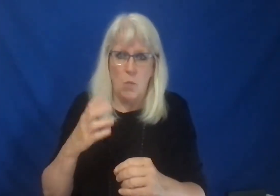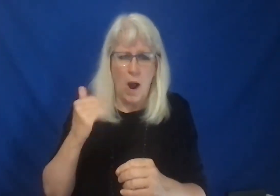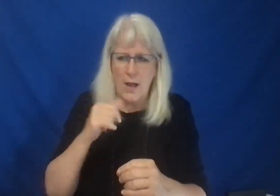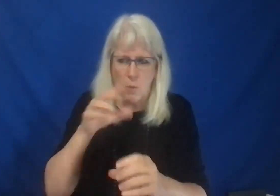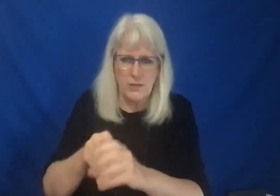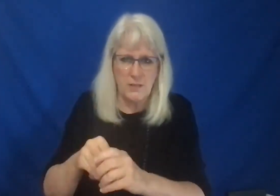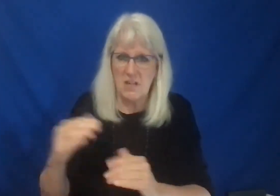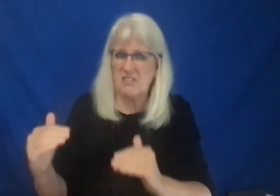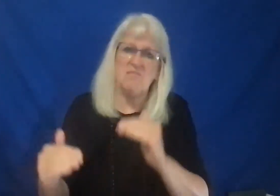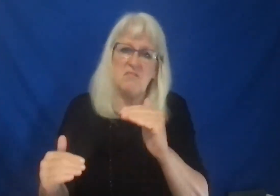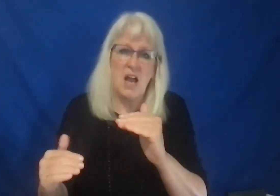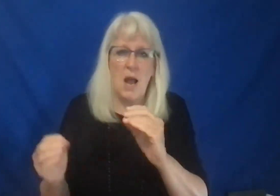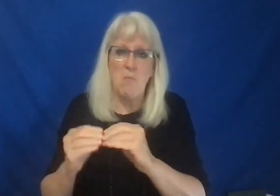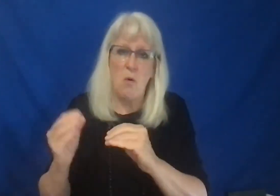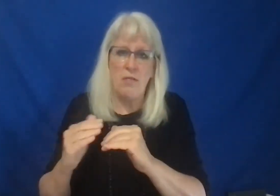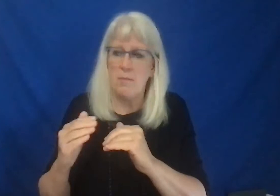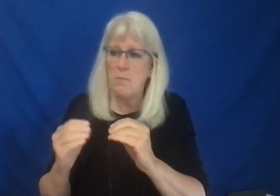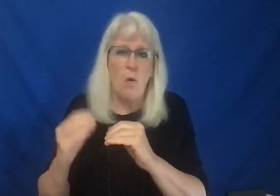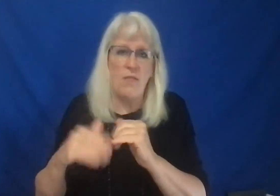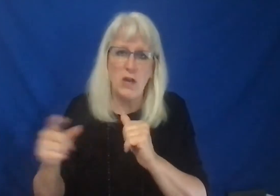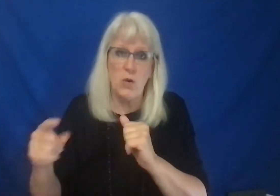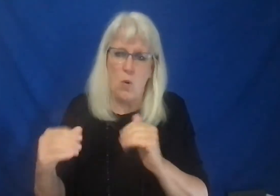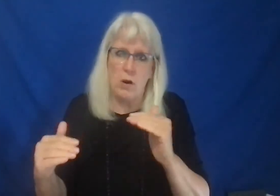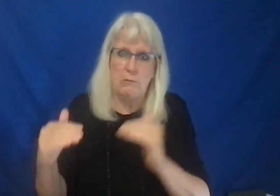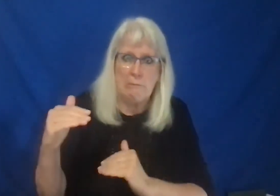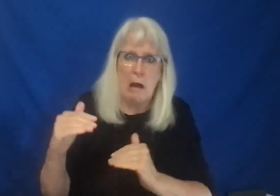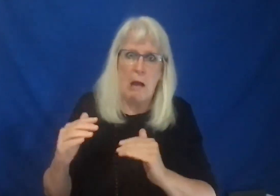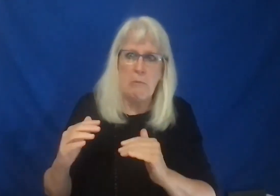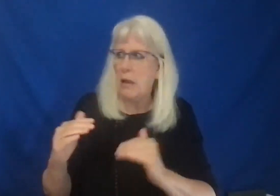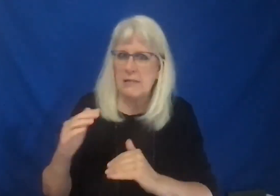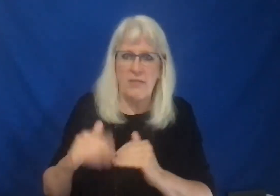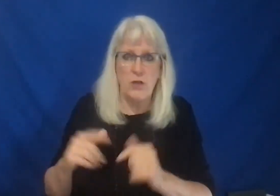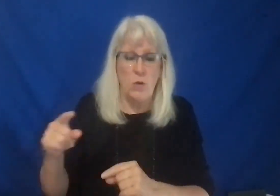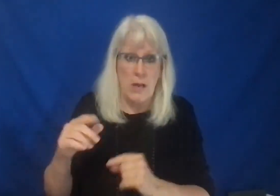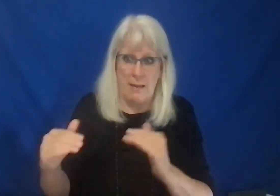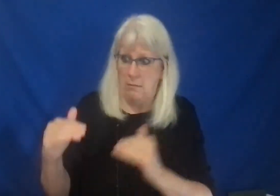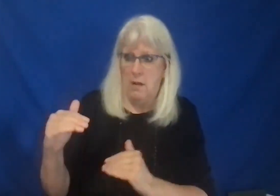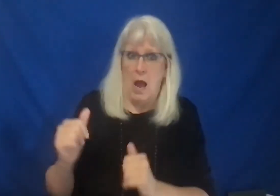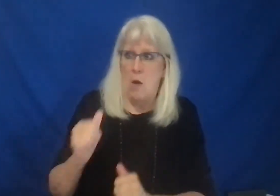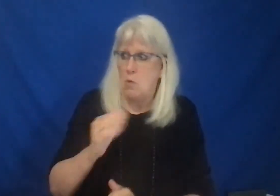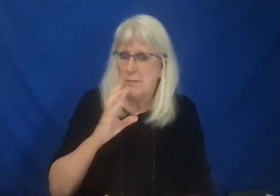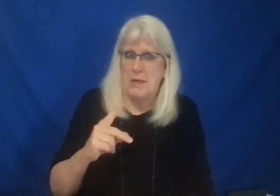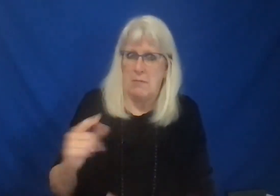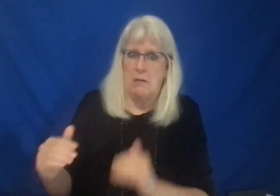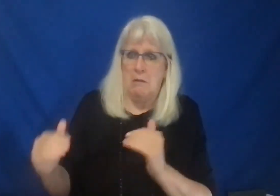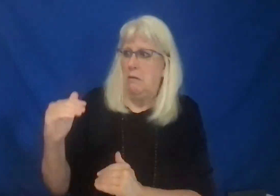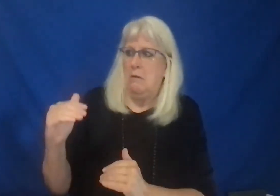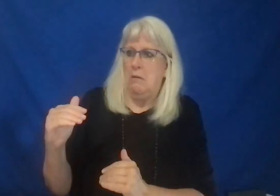up, then I'm letting that unqualified authority pendulum swing in one way. And it teaches